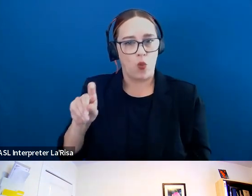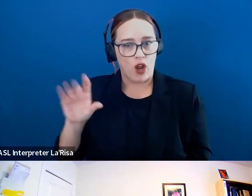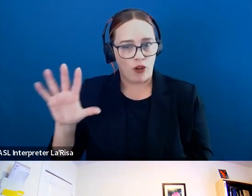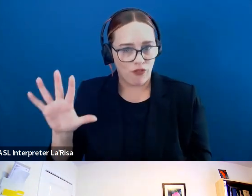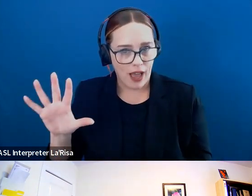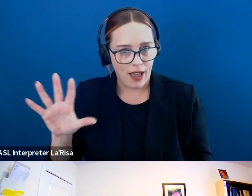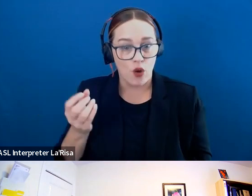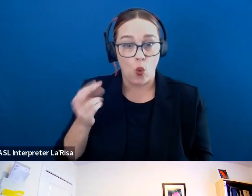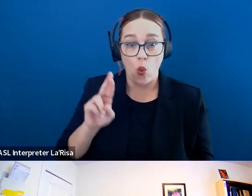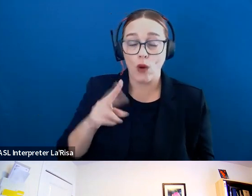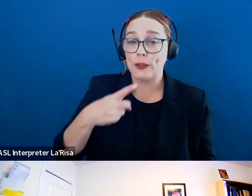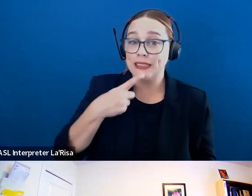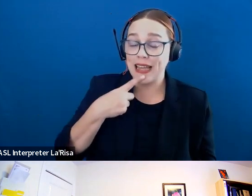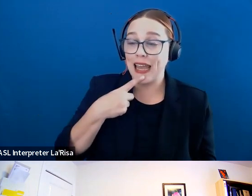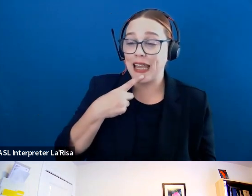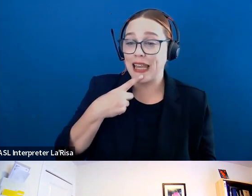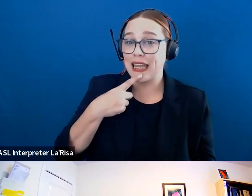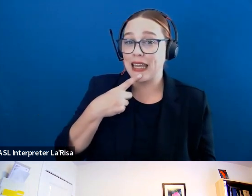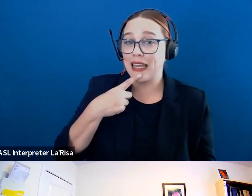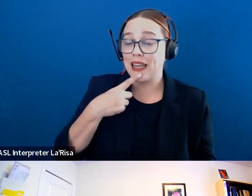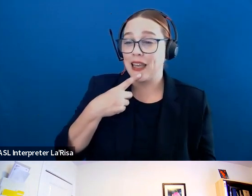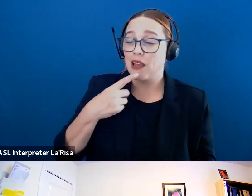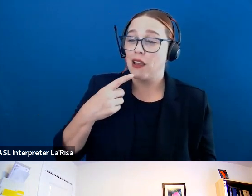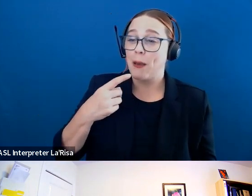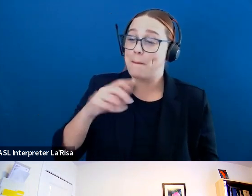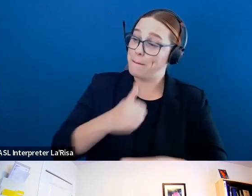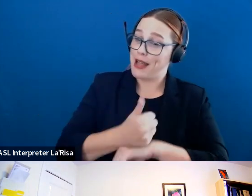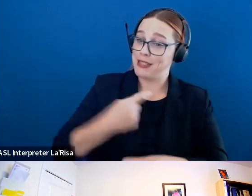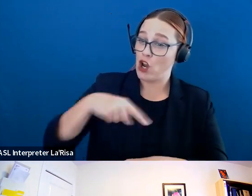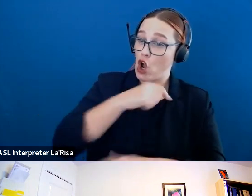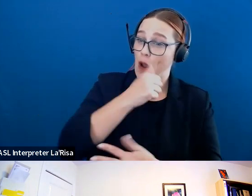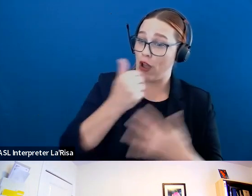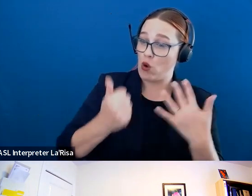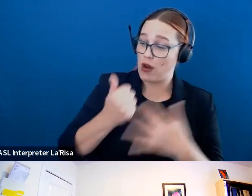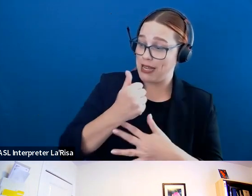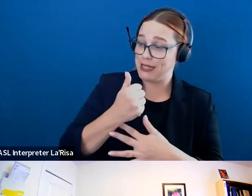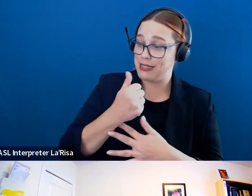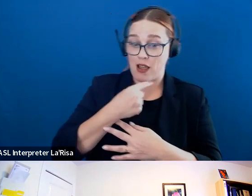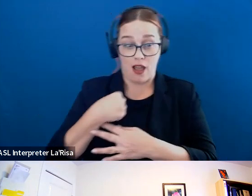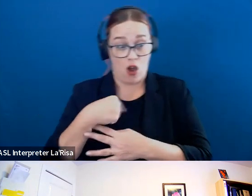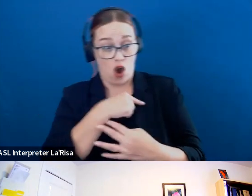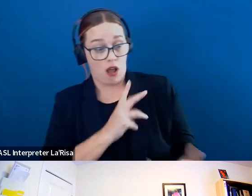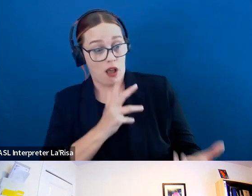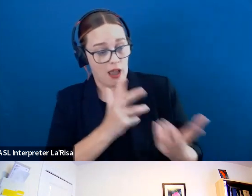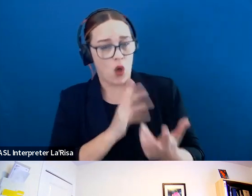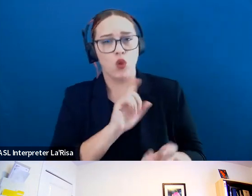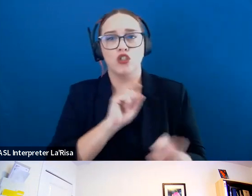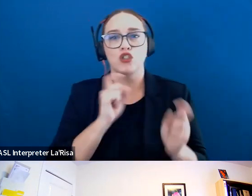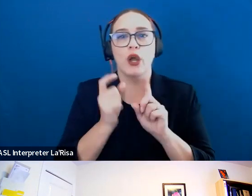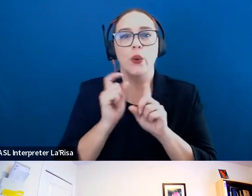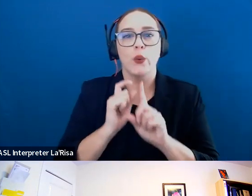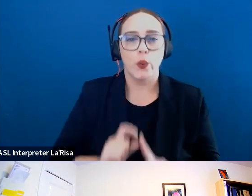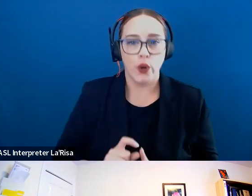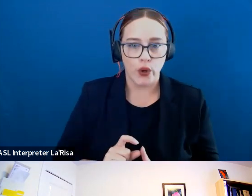say, this is how I'm interpreting that based on our agency's priorities, and therefore we're going to change those words in